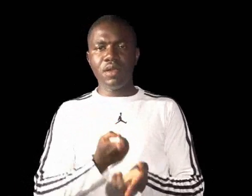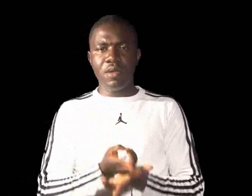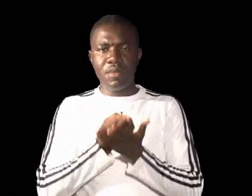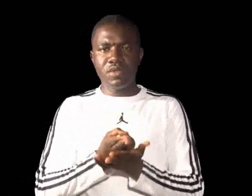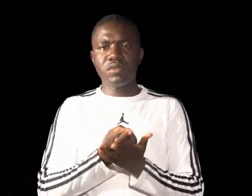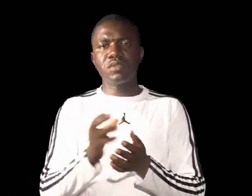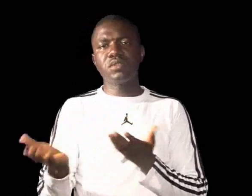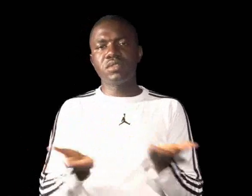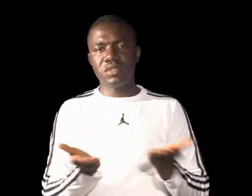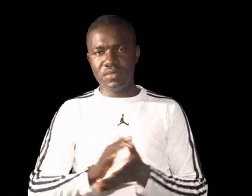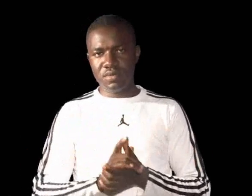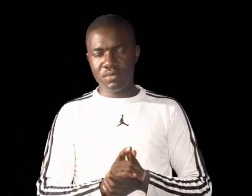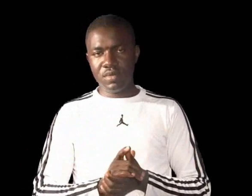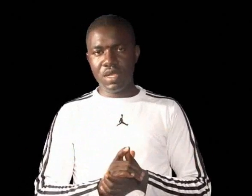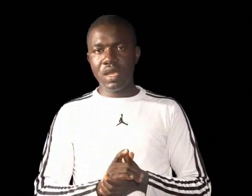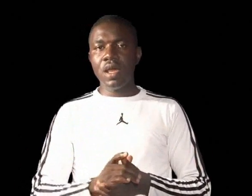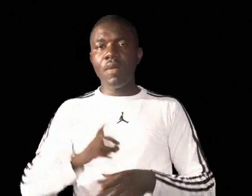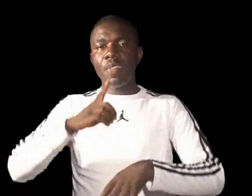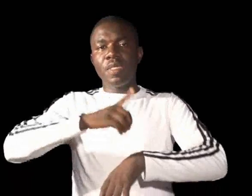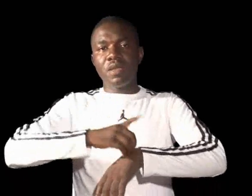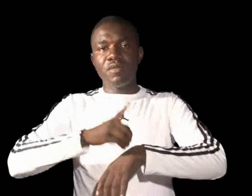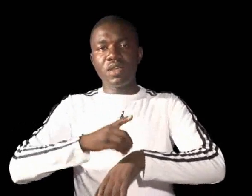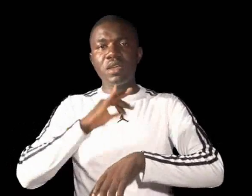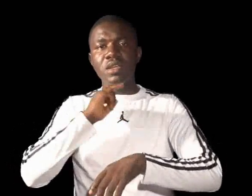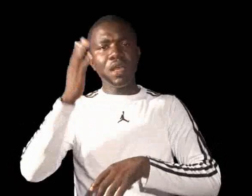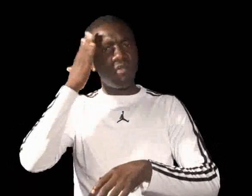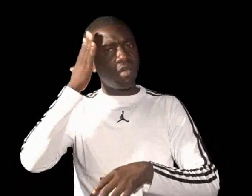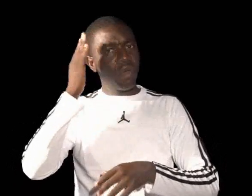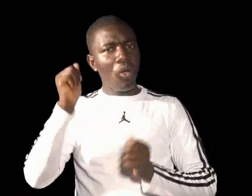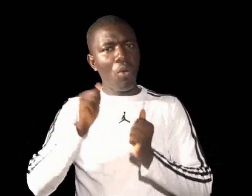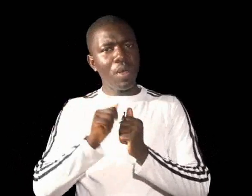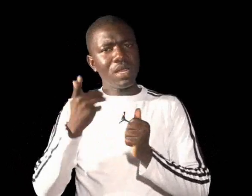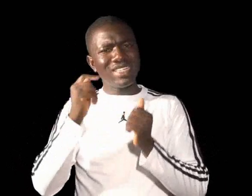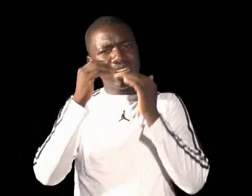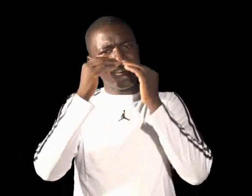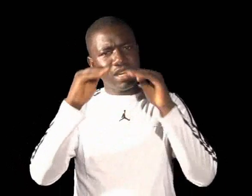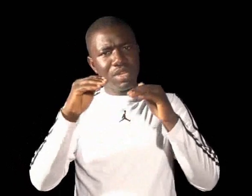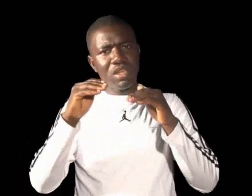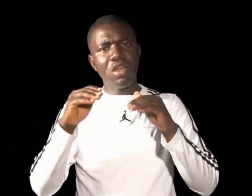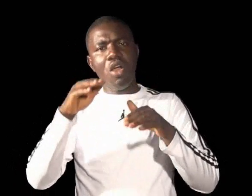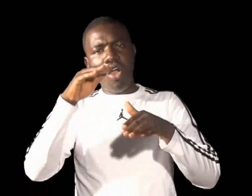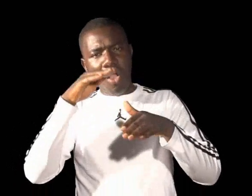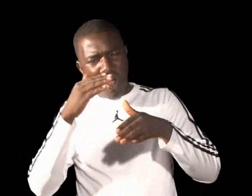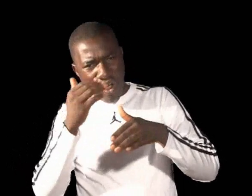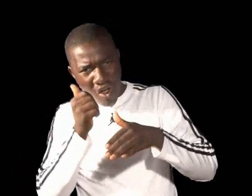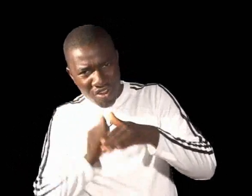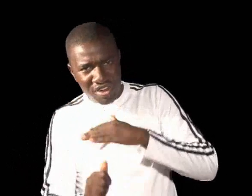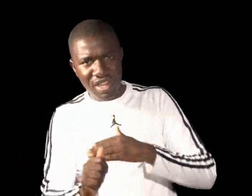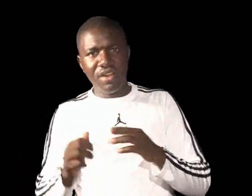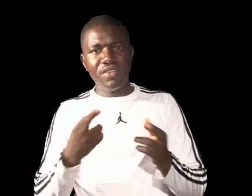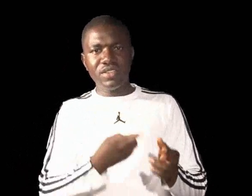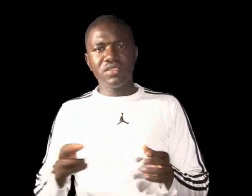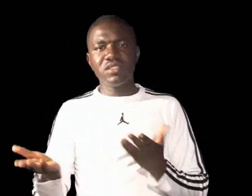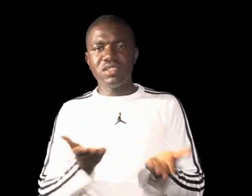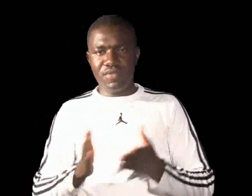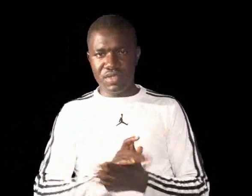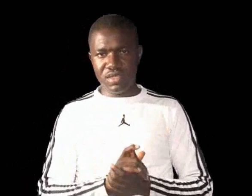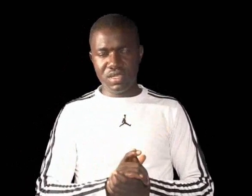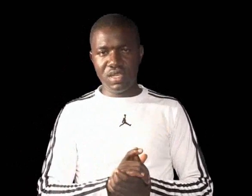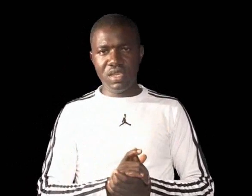amputee, David is all too familiar with the limited and under-resourced services available in Nigeria. He is still